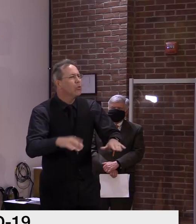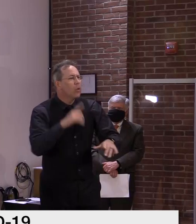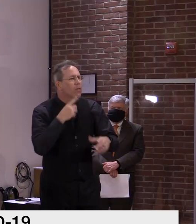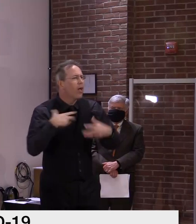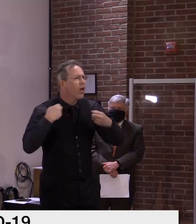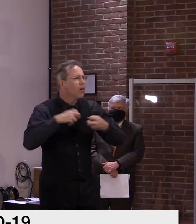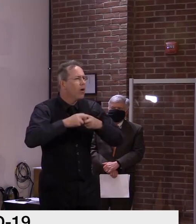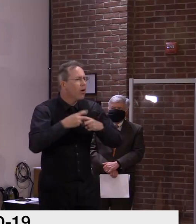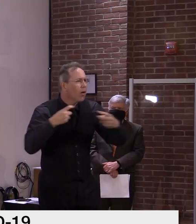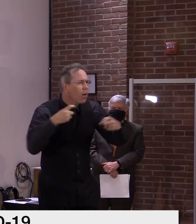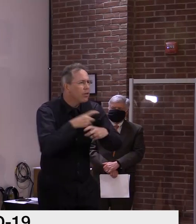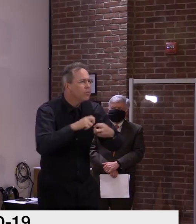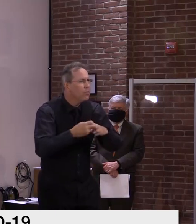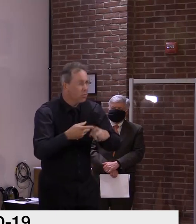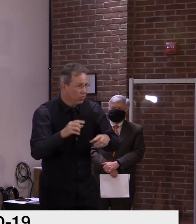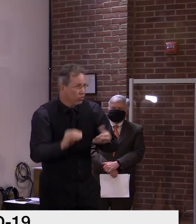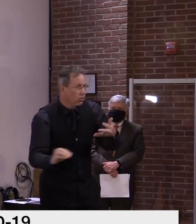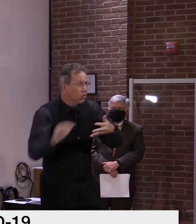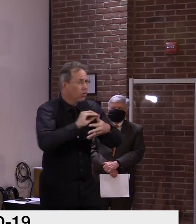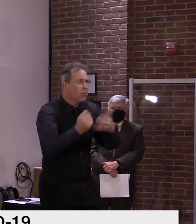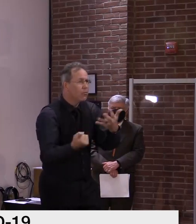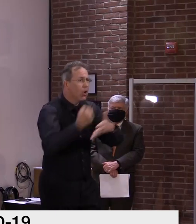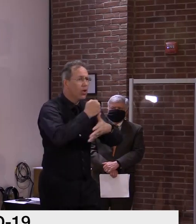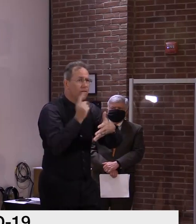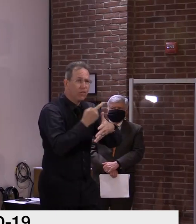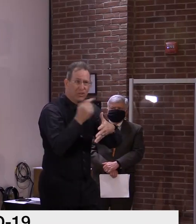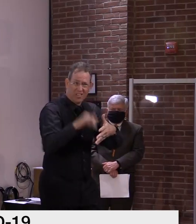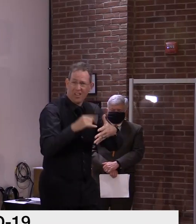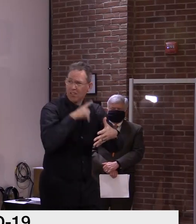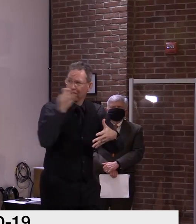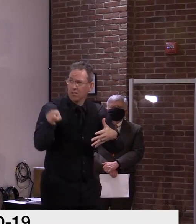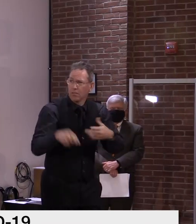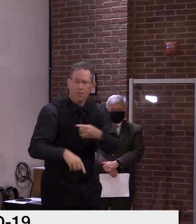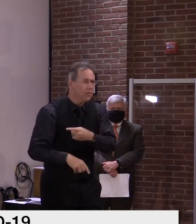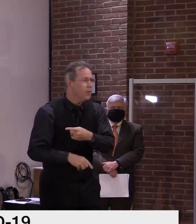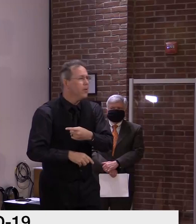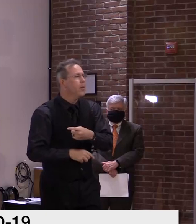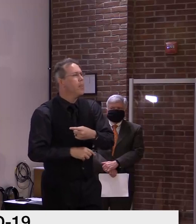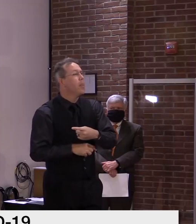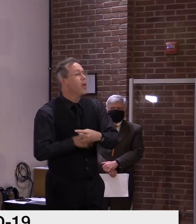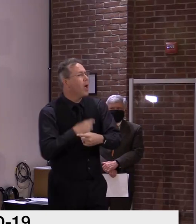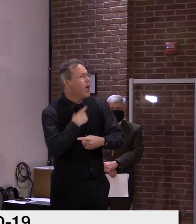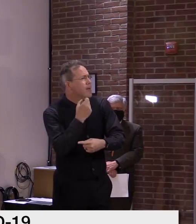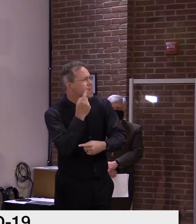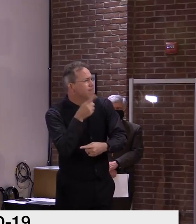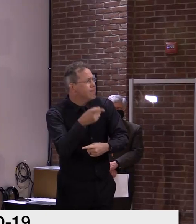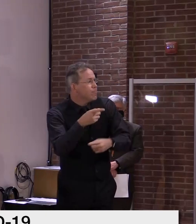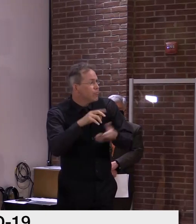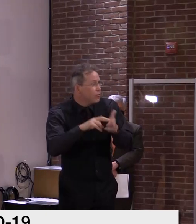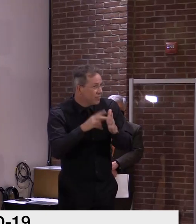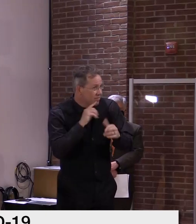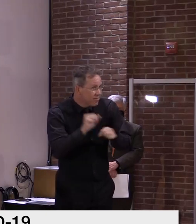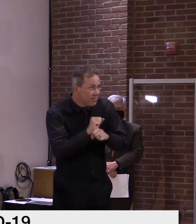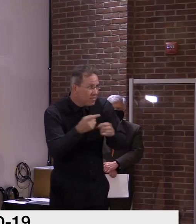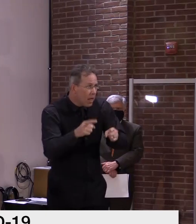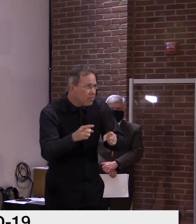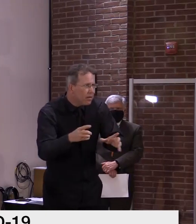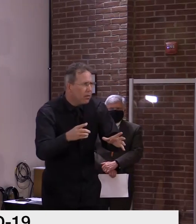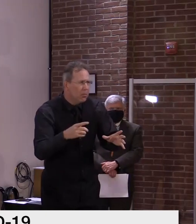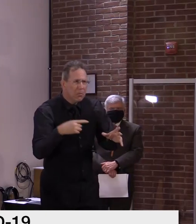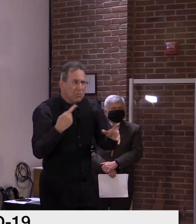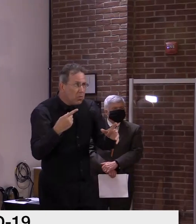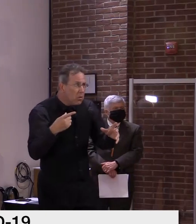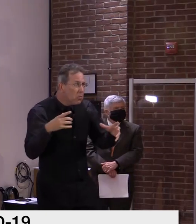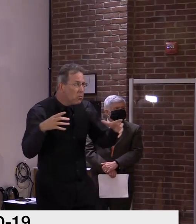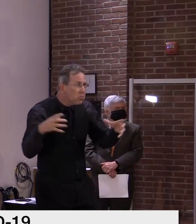accommodate that. But you have to understand, this is going to happen in such a compressed period of time. So it may not appear that